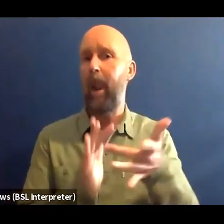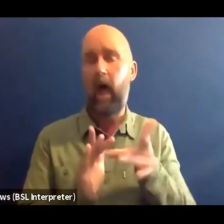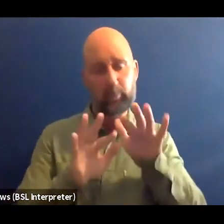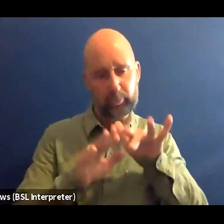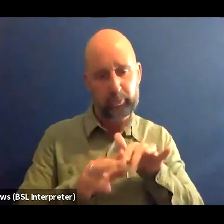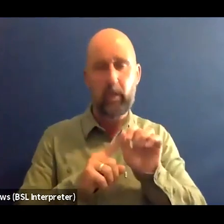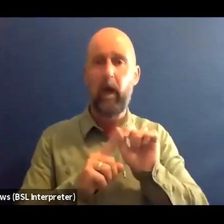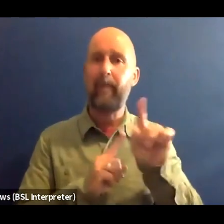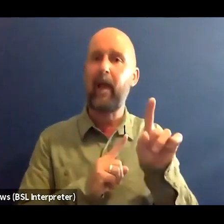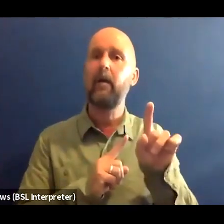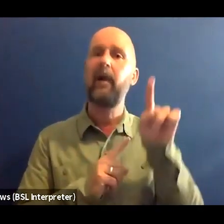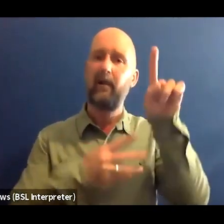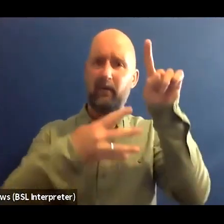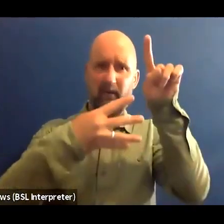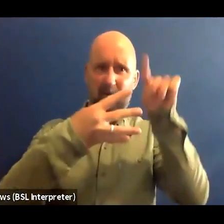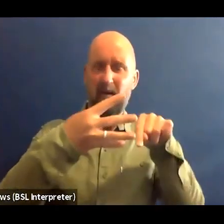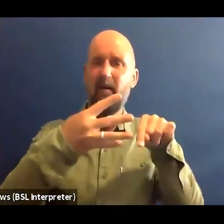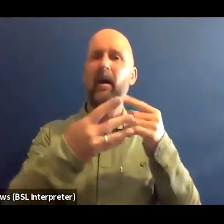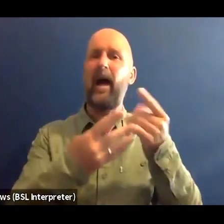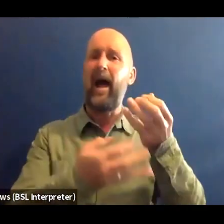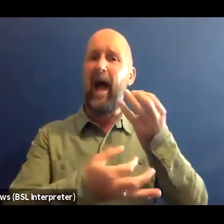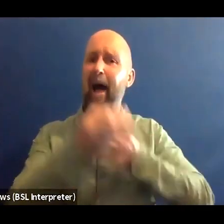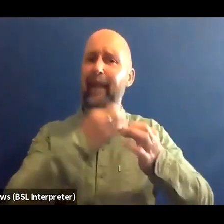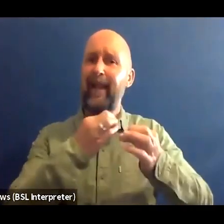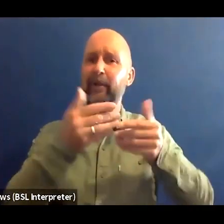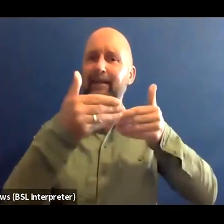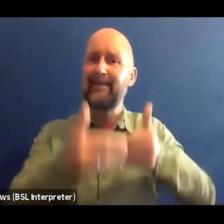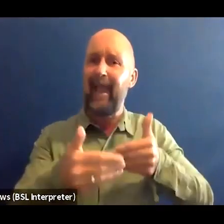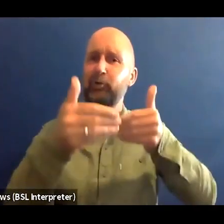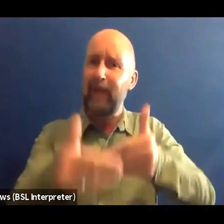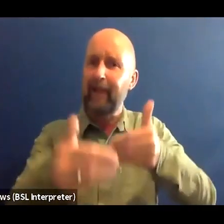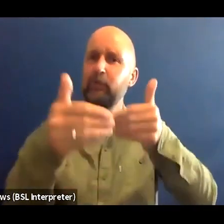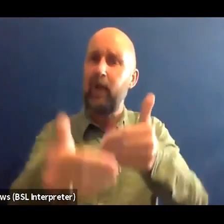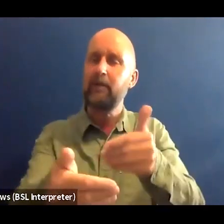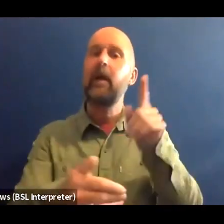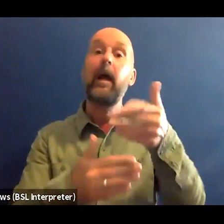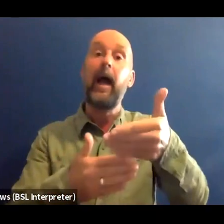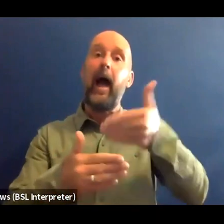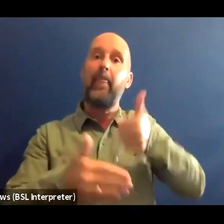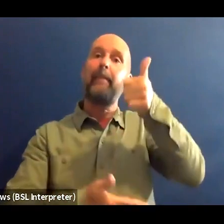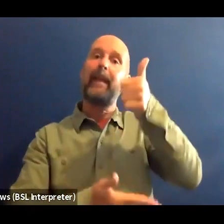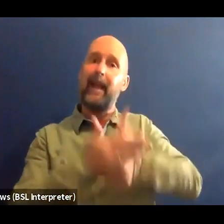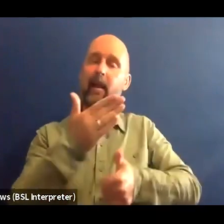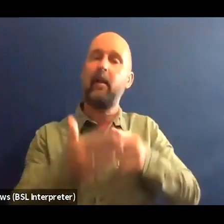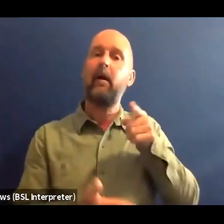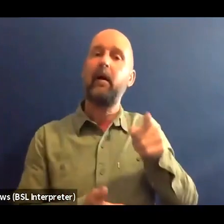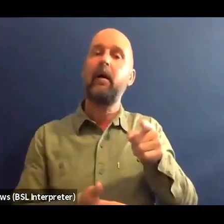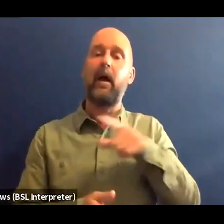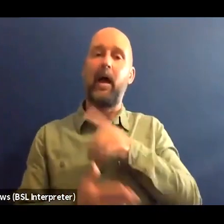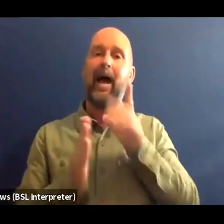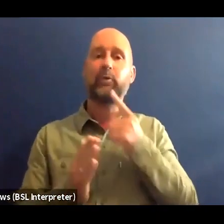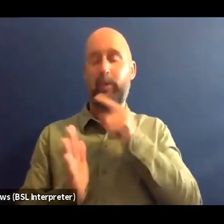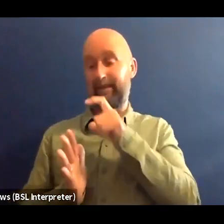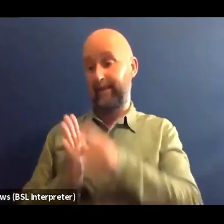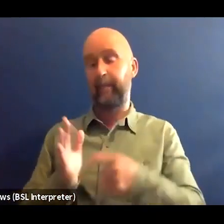there were kind of various application stages. And at the beginning of that, there was the opportunity to disclose any